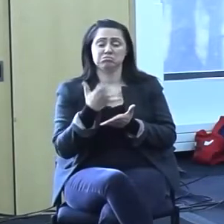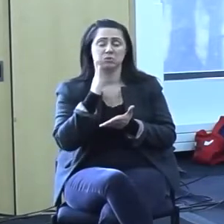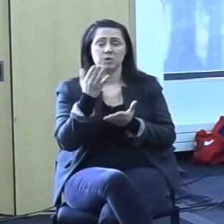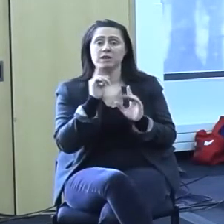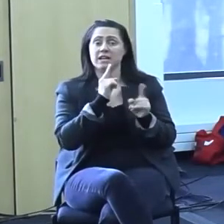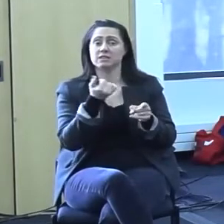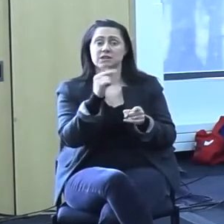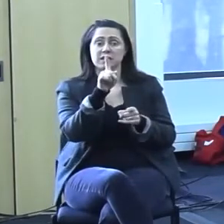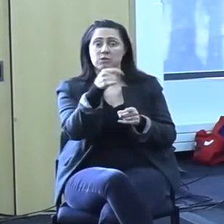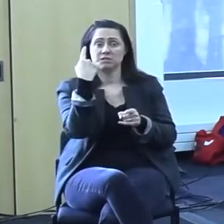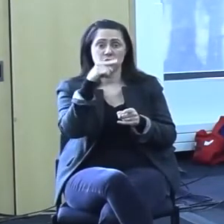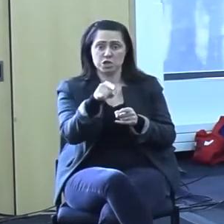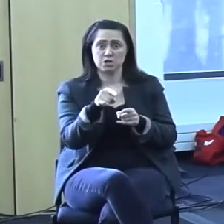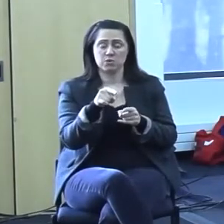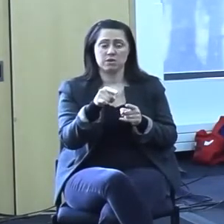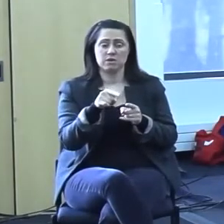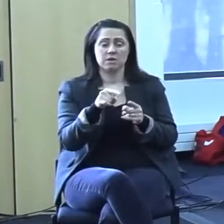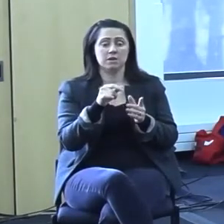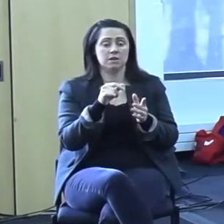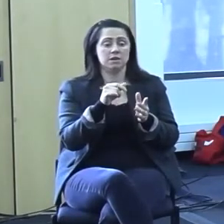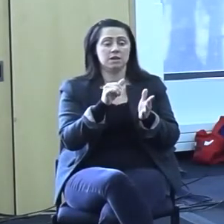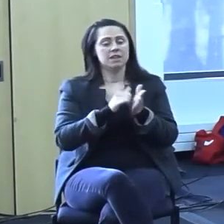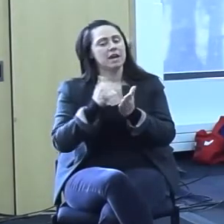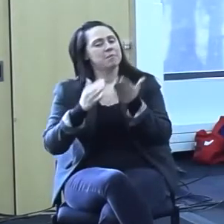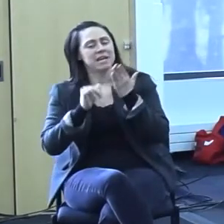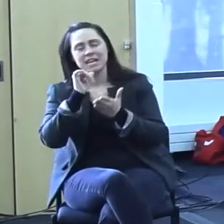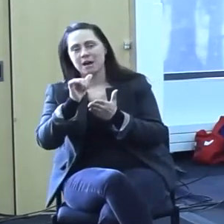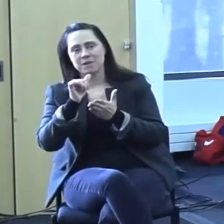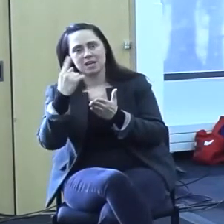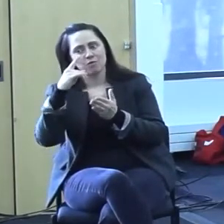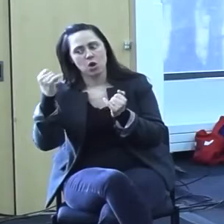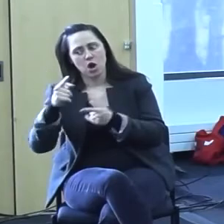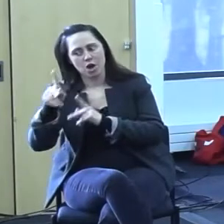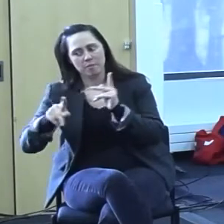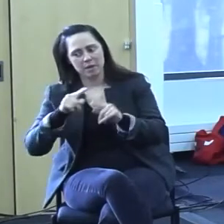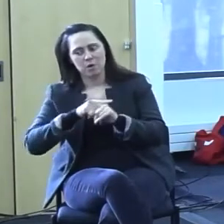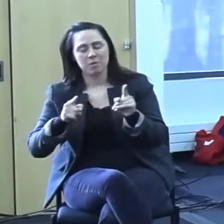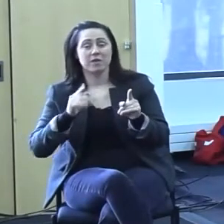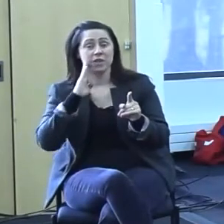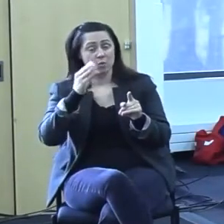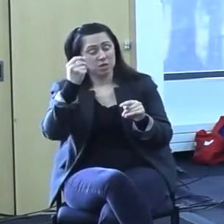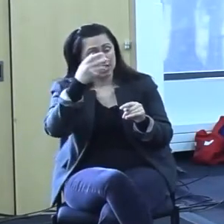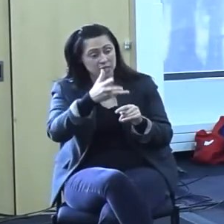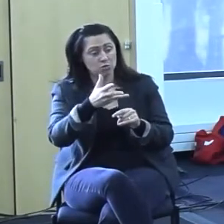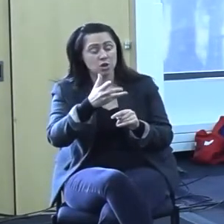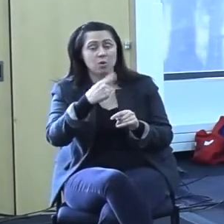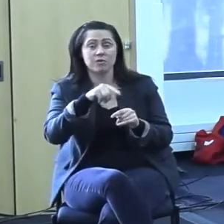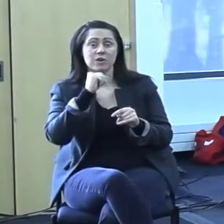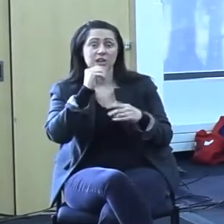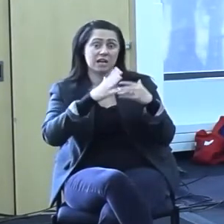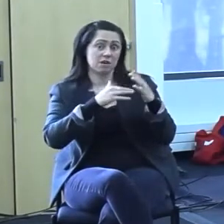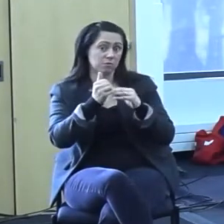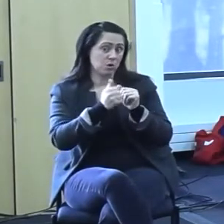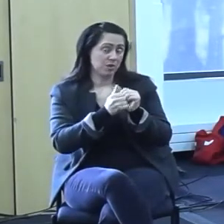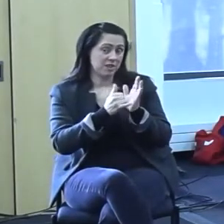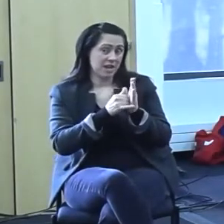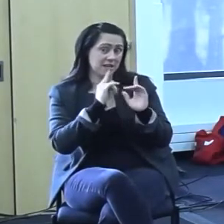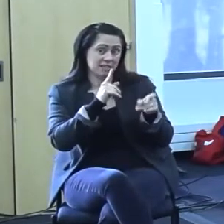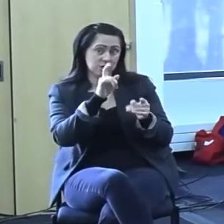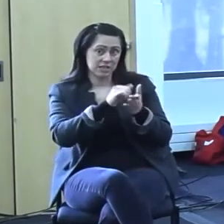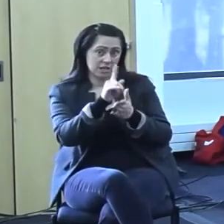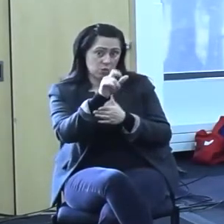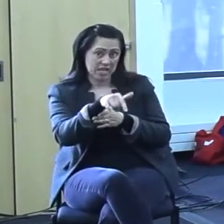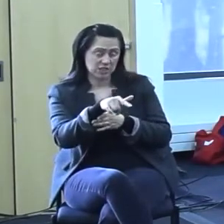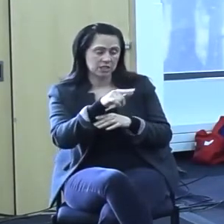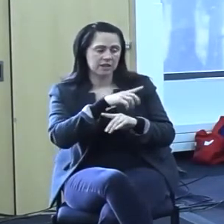you. That may not be the case for some people, but they will let you know that they are not comfortable.